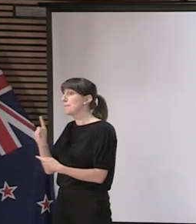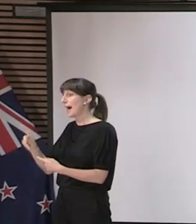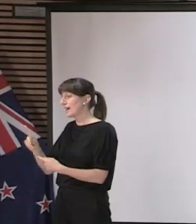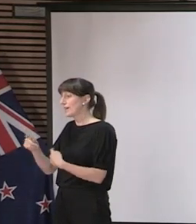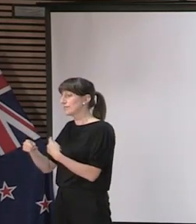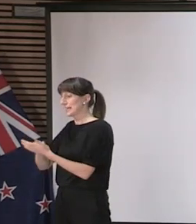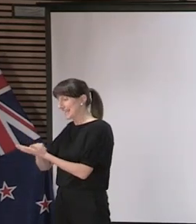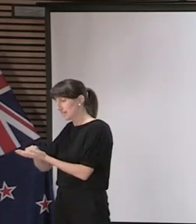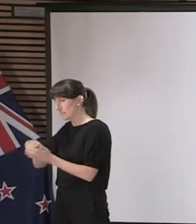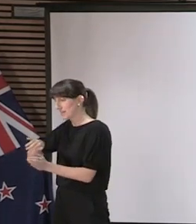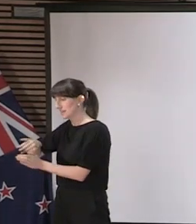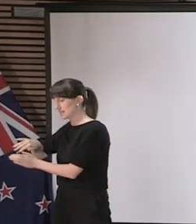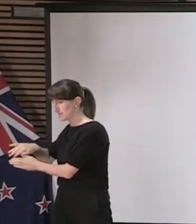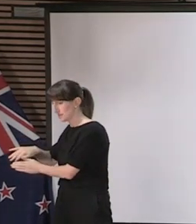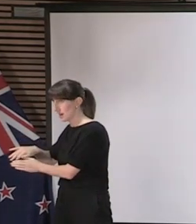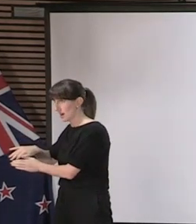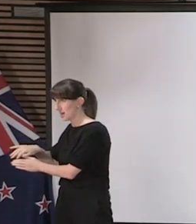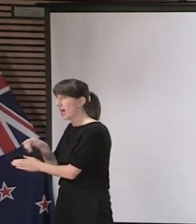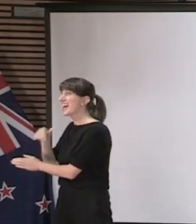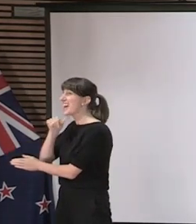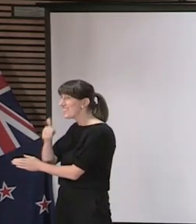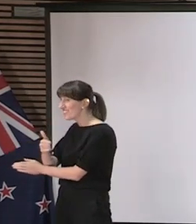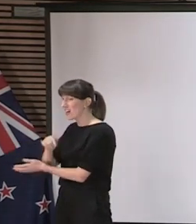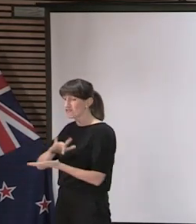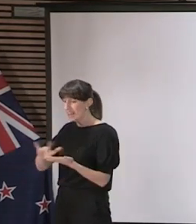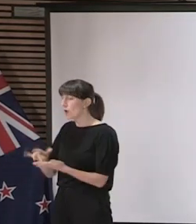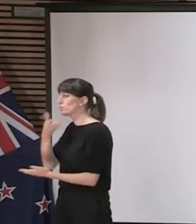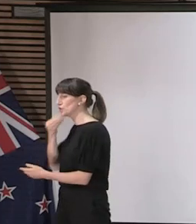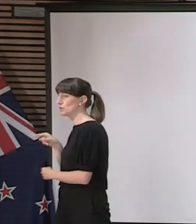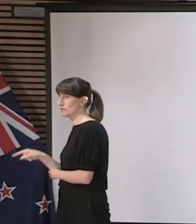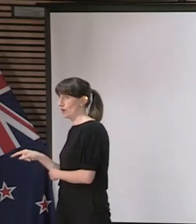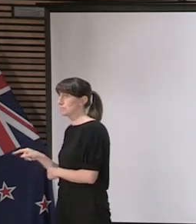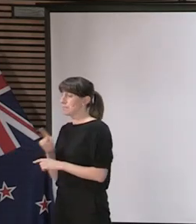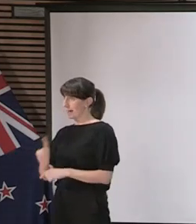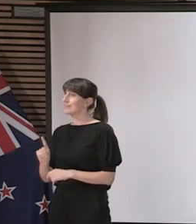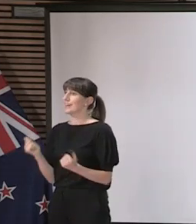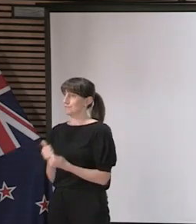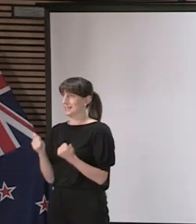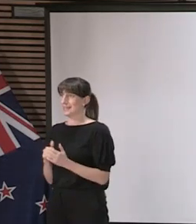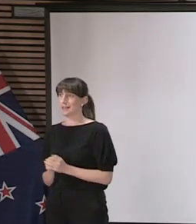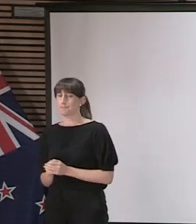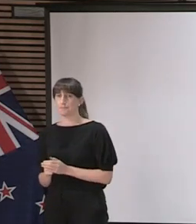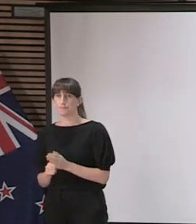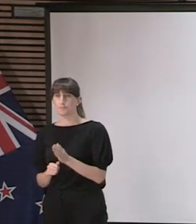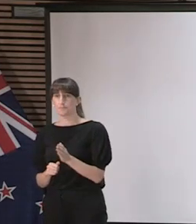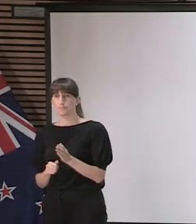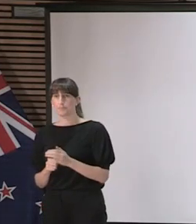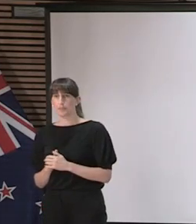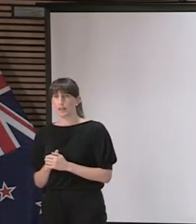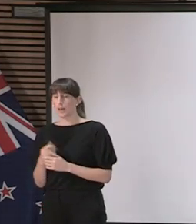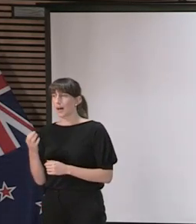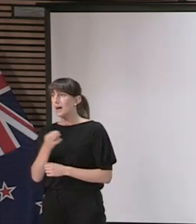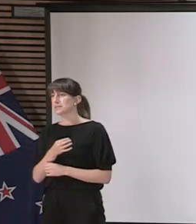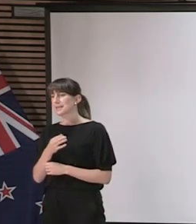new N95 masks every time they need to use them. DHB managers who are at fault with regards to not allowing staff to wear masks when they want